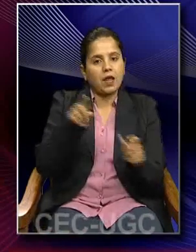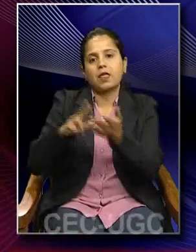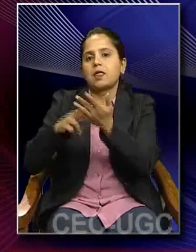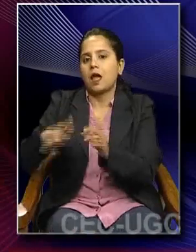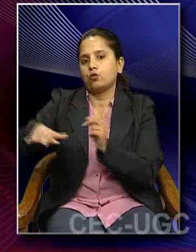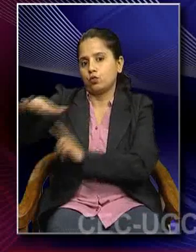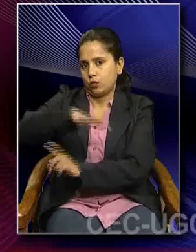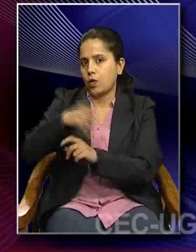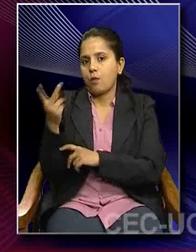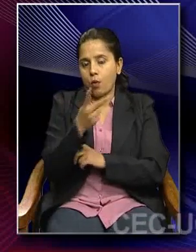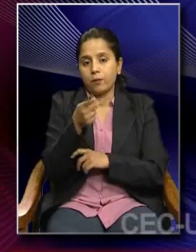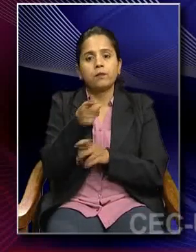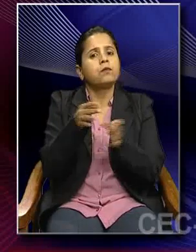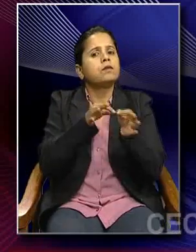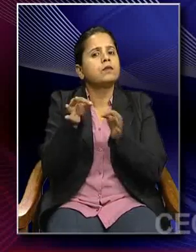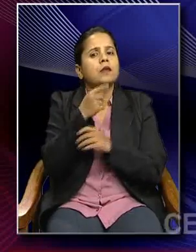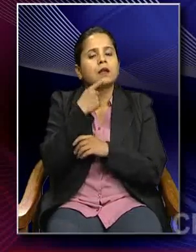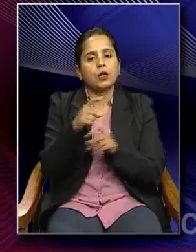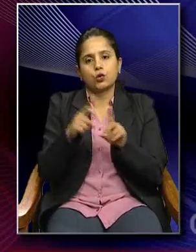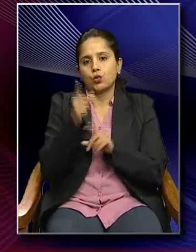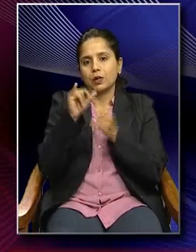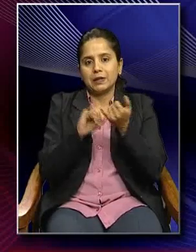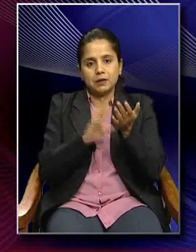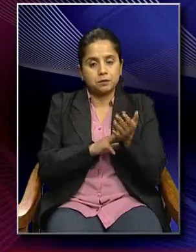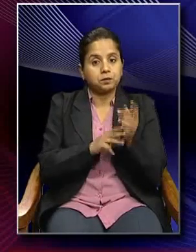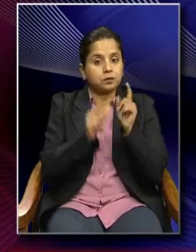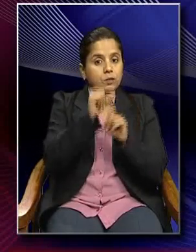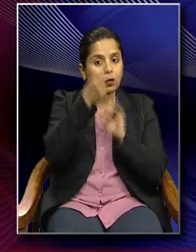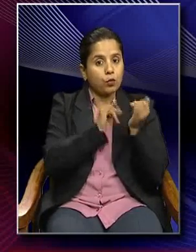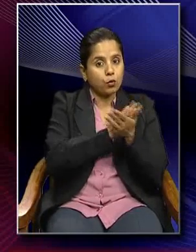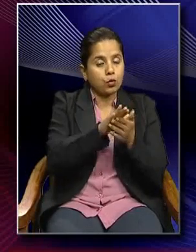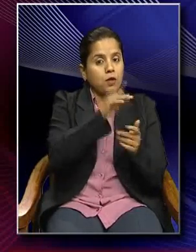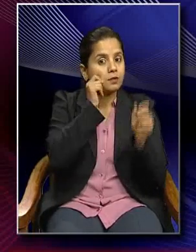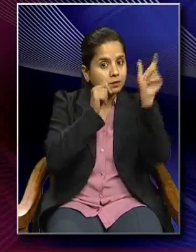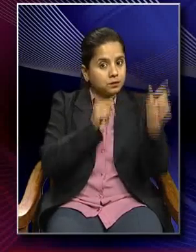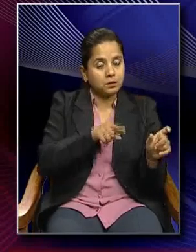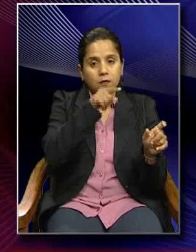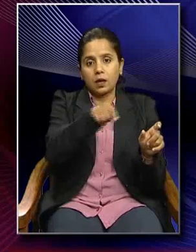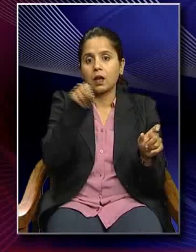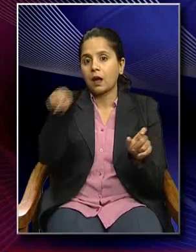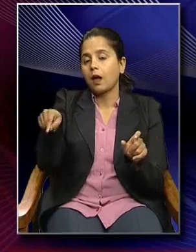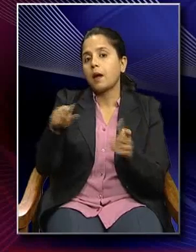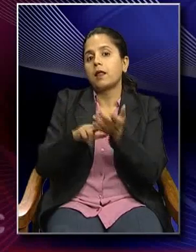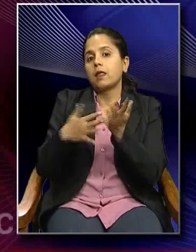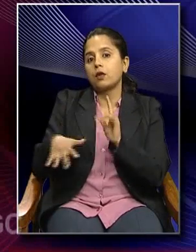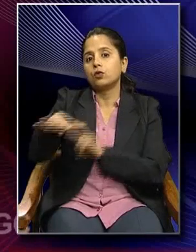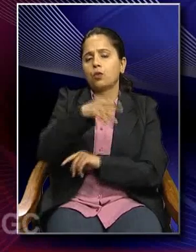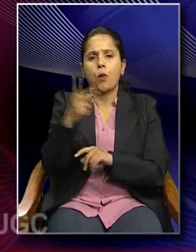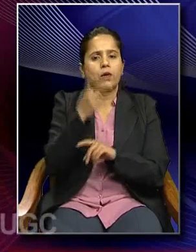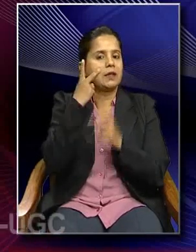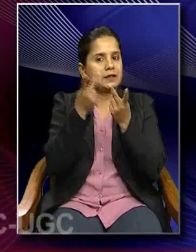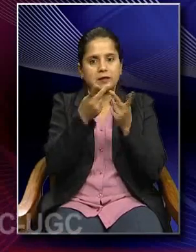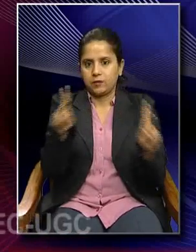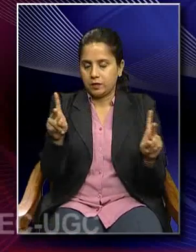Fine, and they describe this dualism between Purush and Prakriti to be radically different from each other.